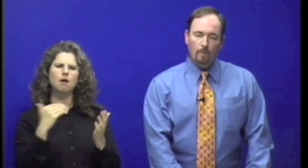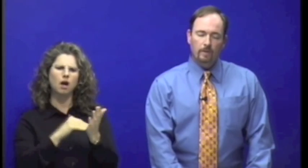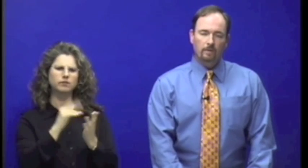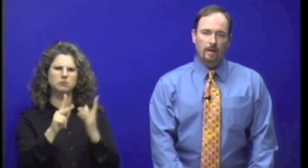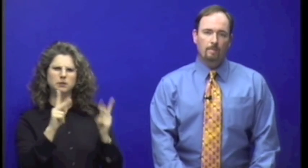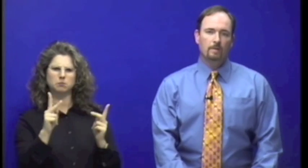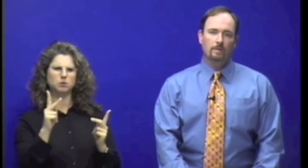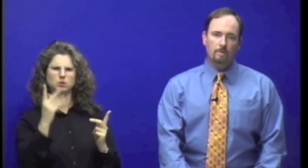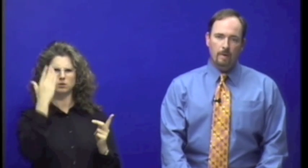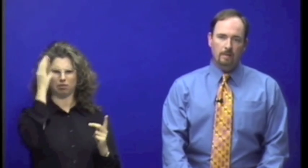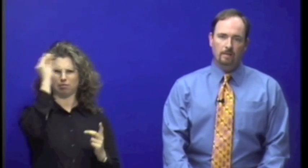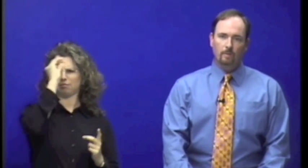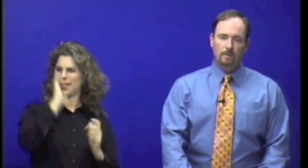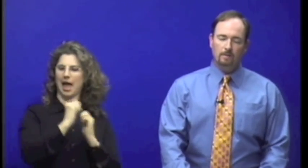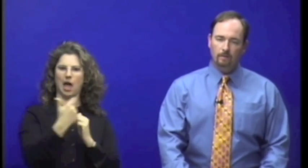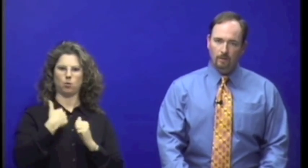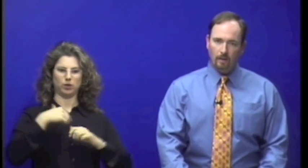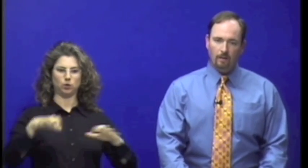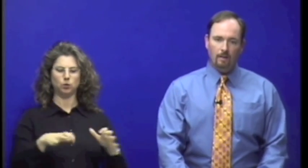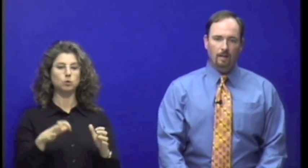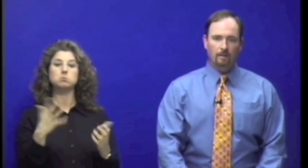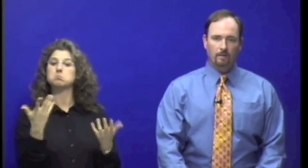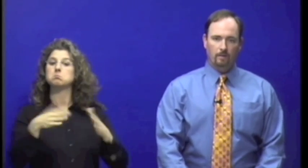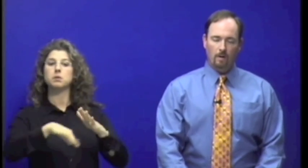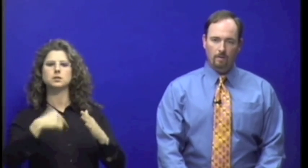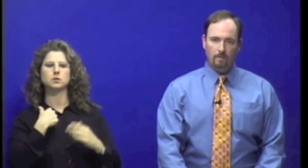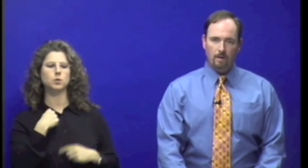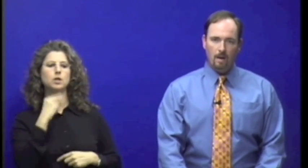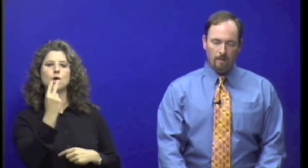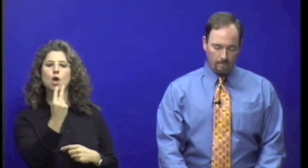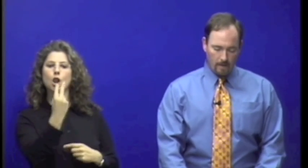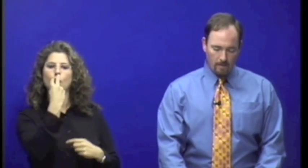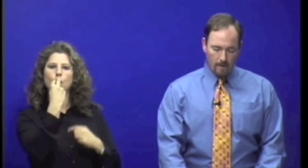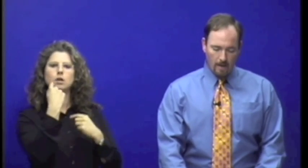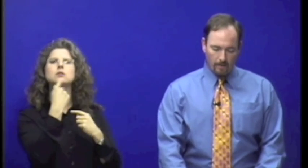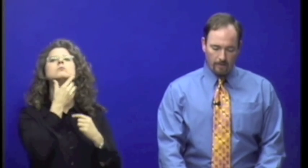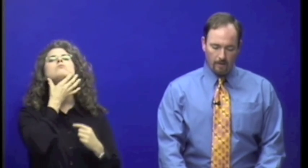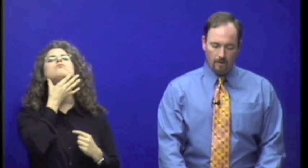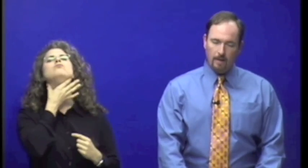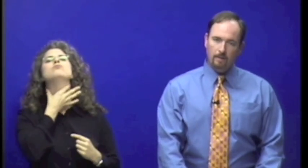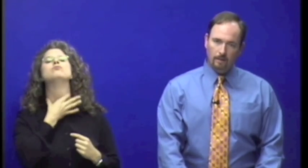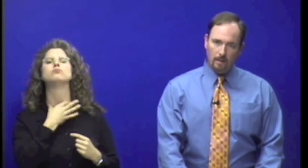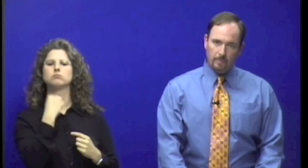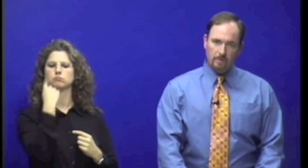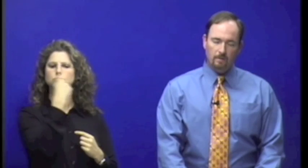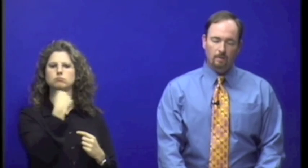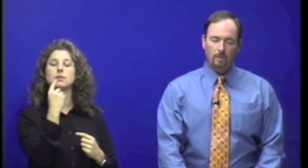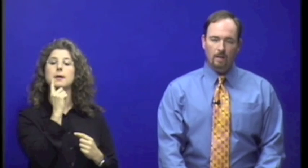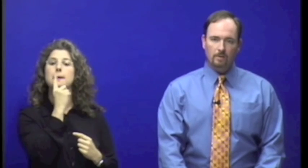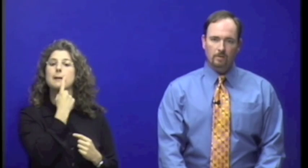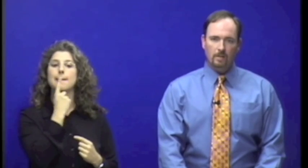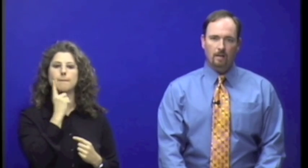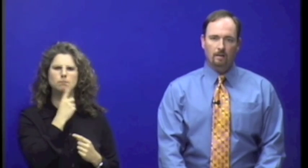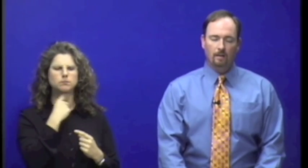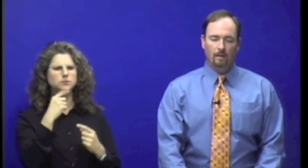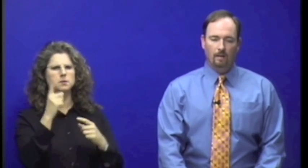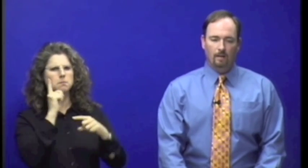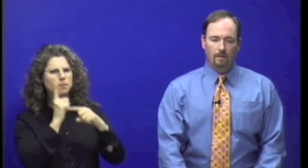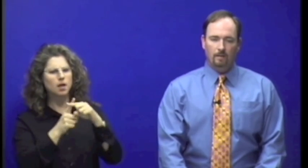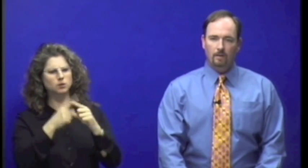sure how we do that, but it's very basic. We just look at the throat and the mouth and the lips. We also